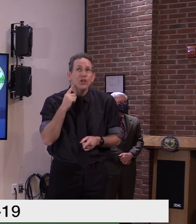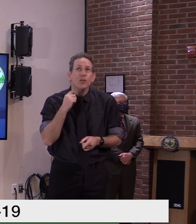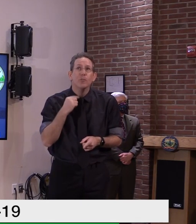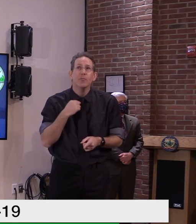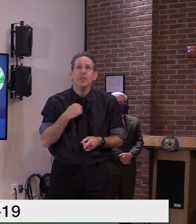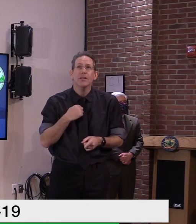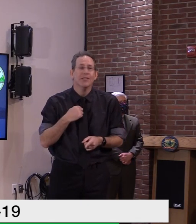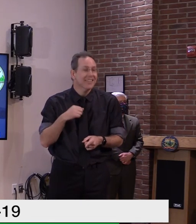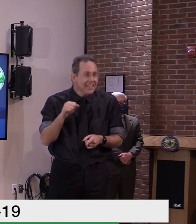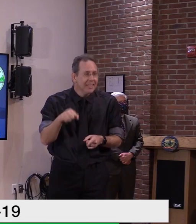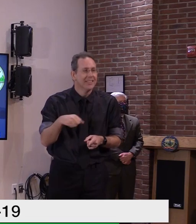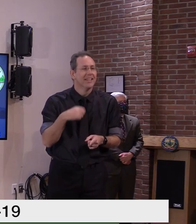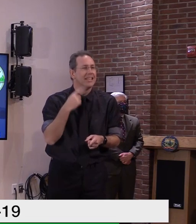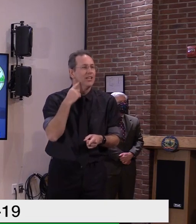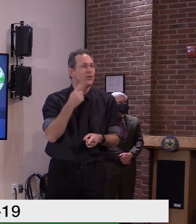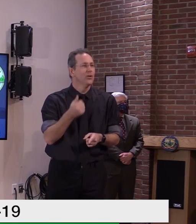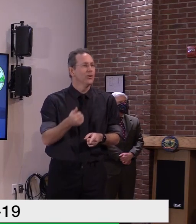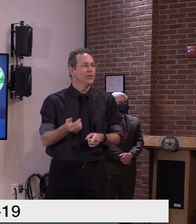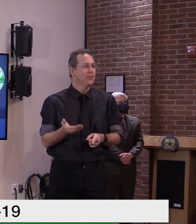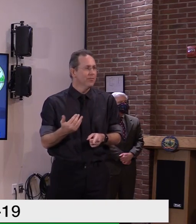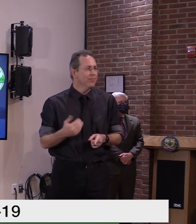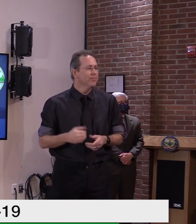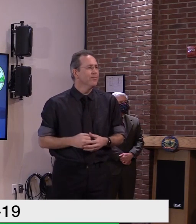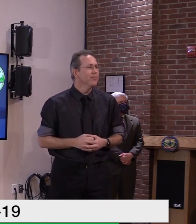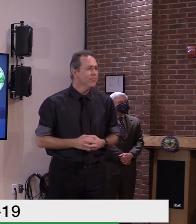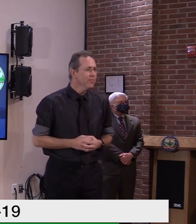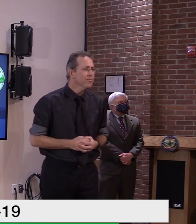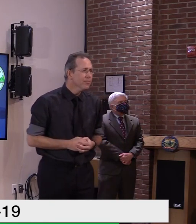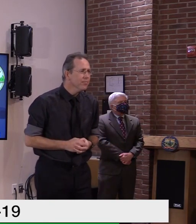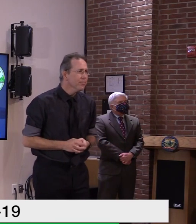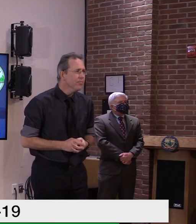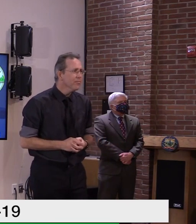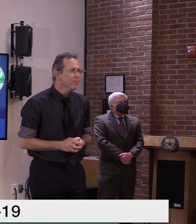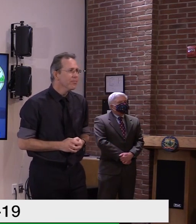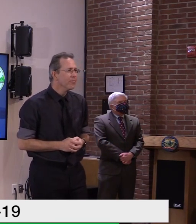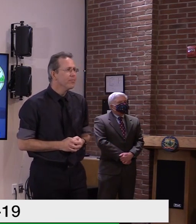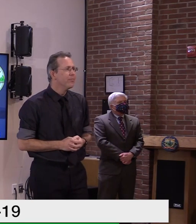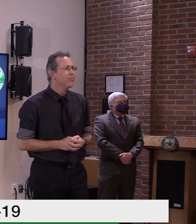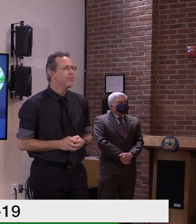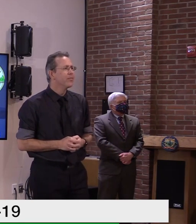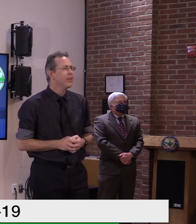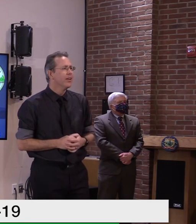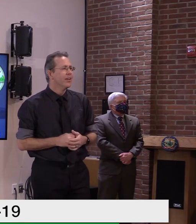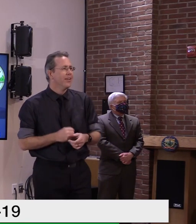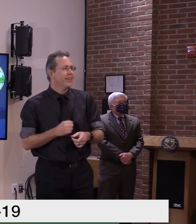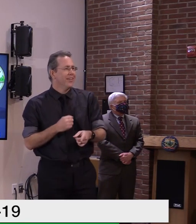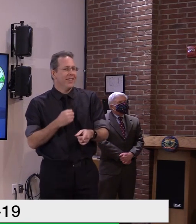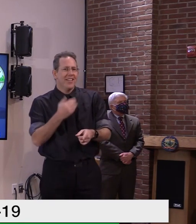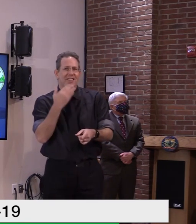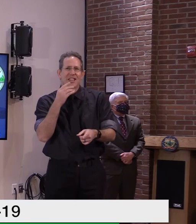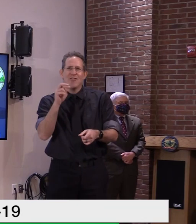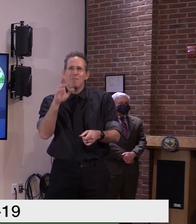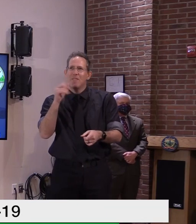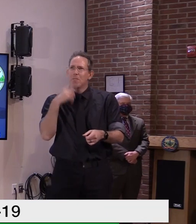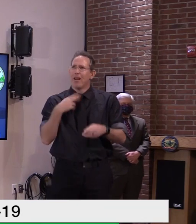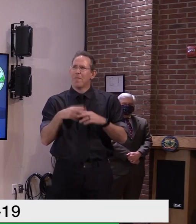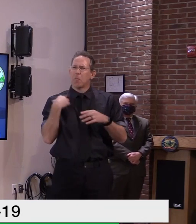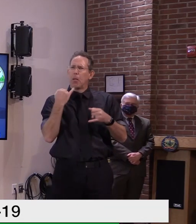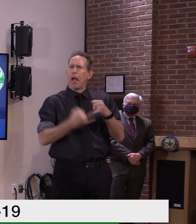Oh, great. I wanted to thank Rebecca for moving me up in the queue. Just don't cash that check until Monday,